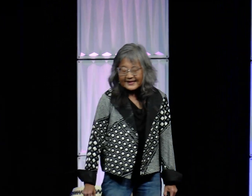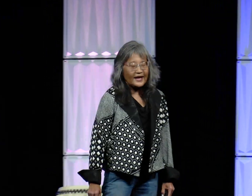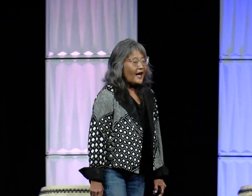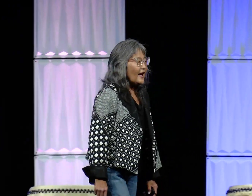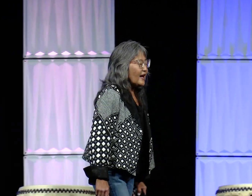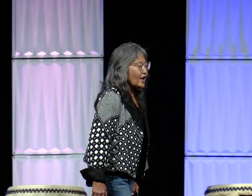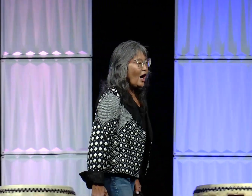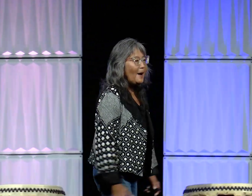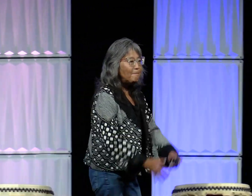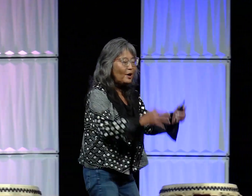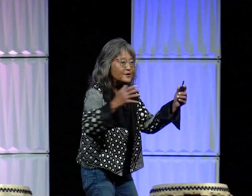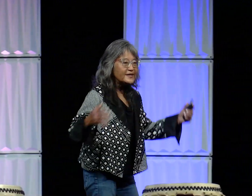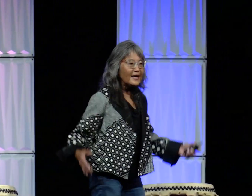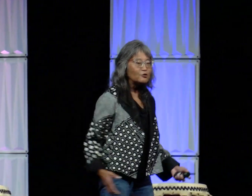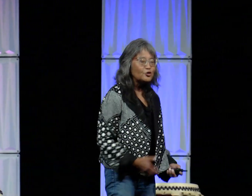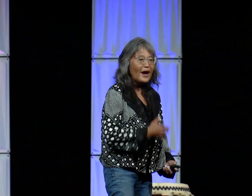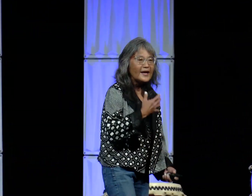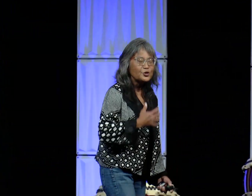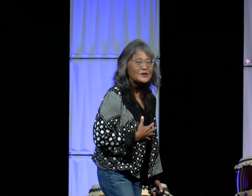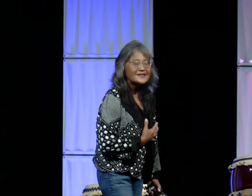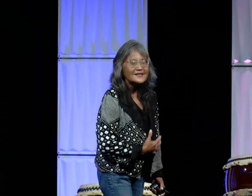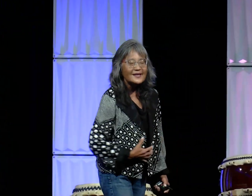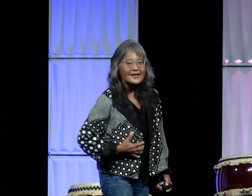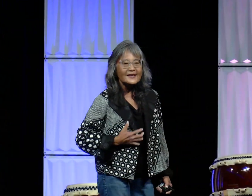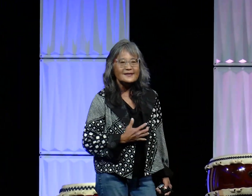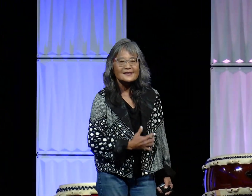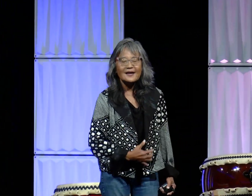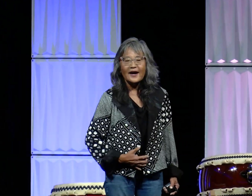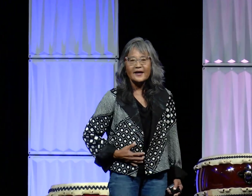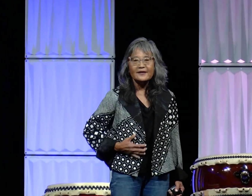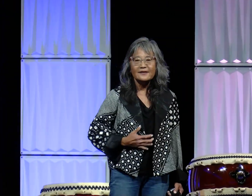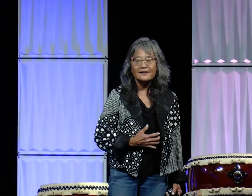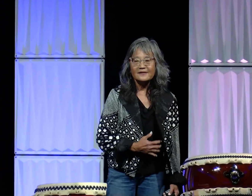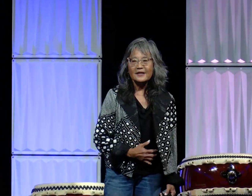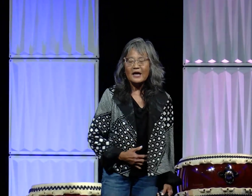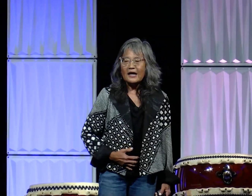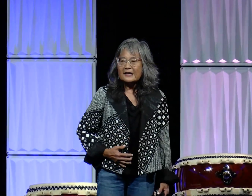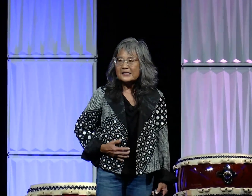is composting our trash, what's sitting inside,